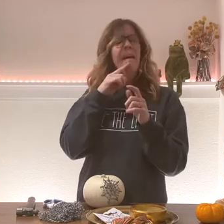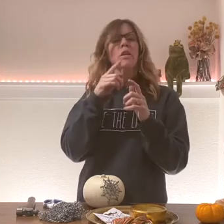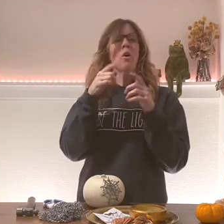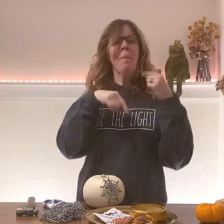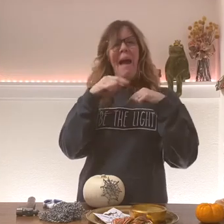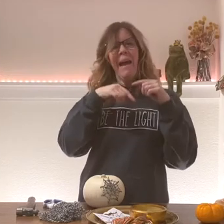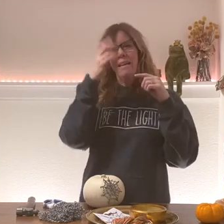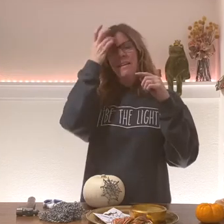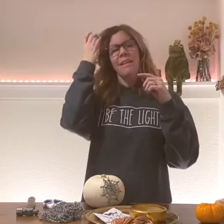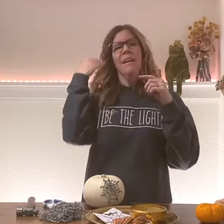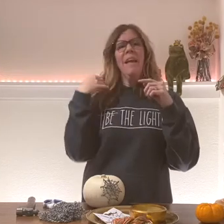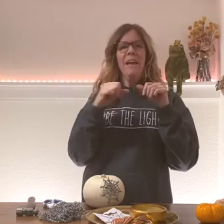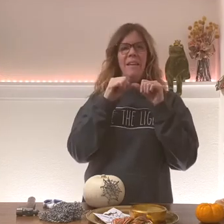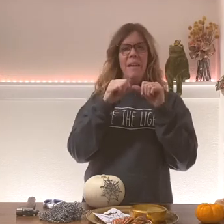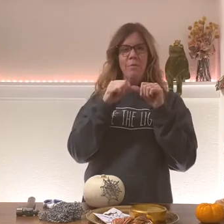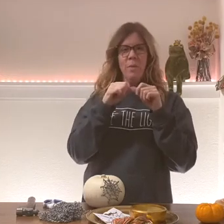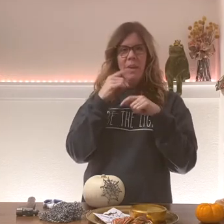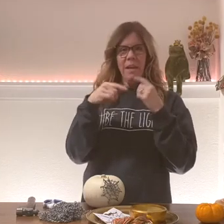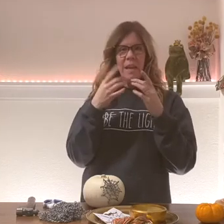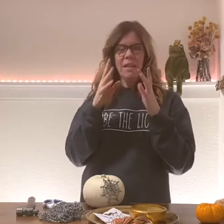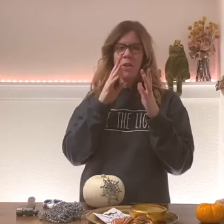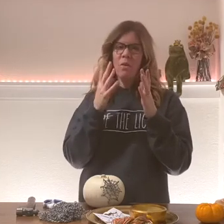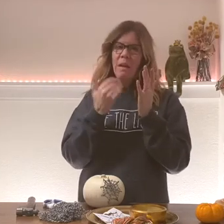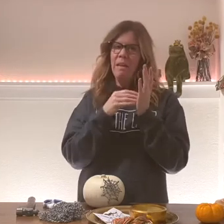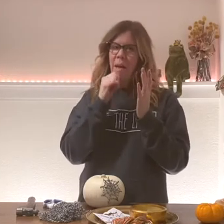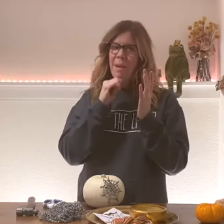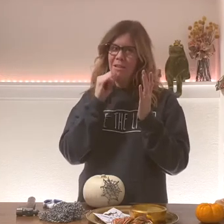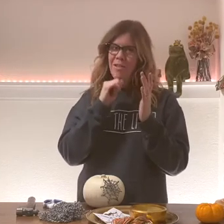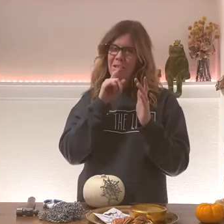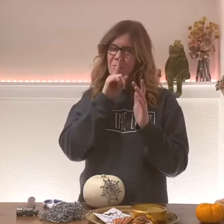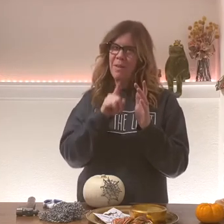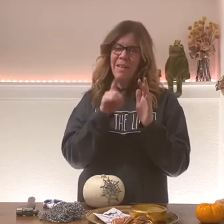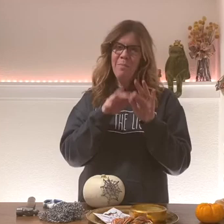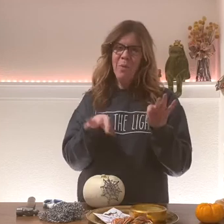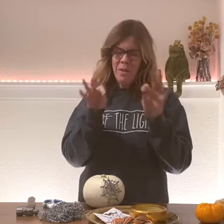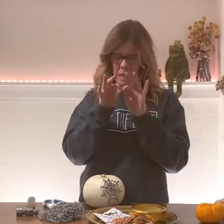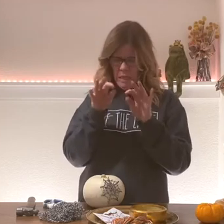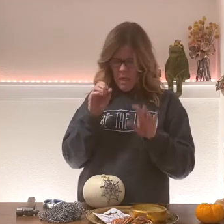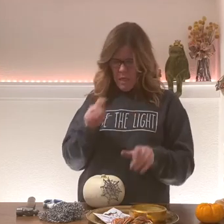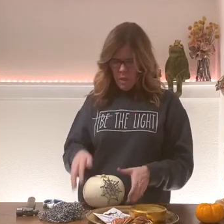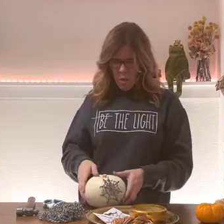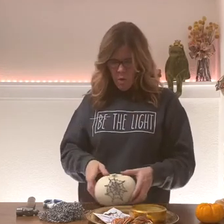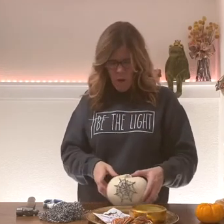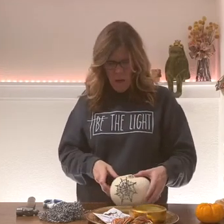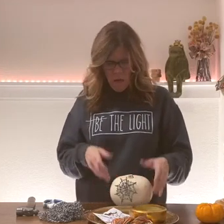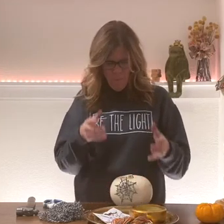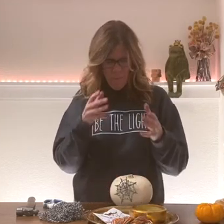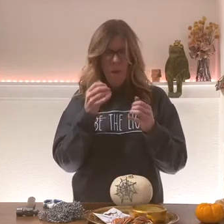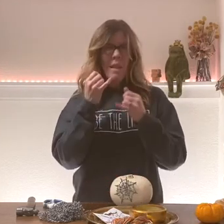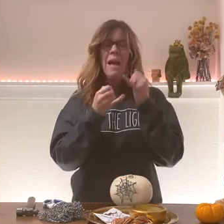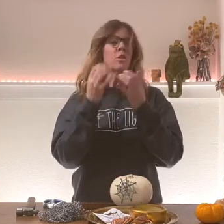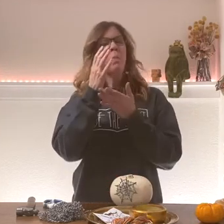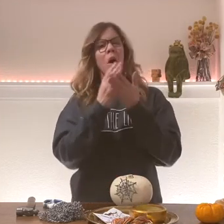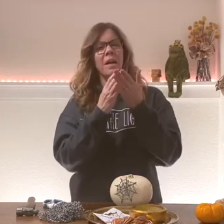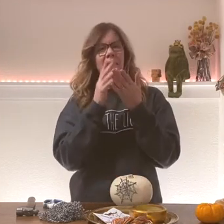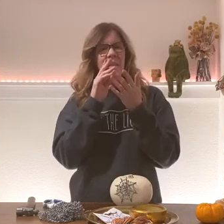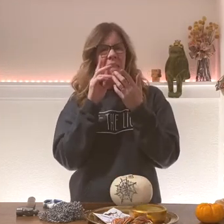go back and keep doing it again. So again, that patience is really important. So the last part is a little